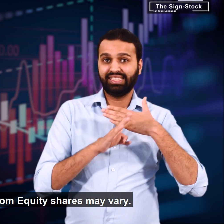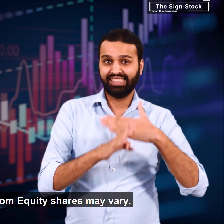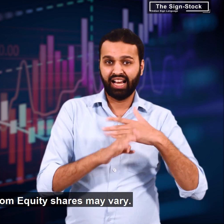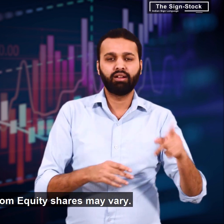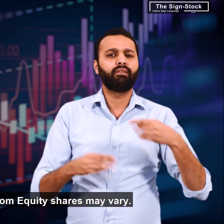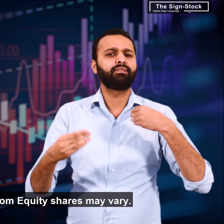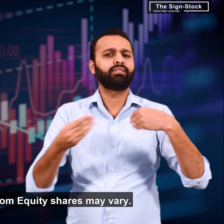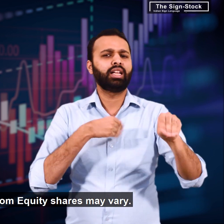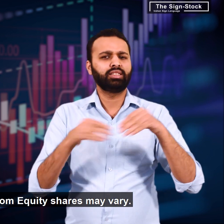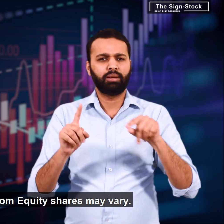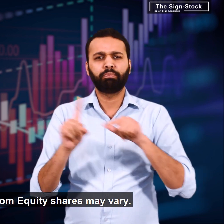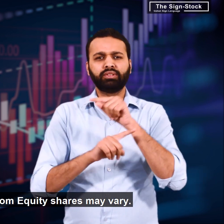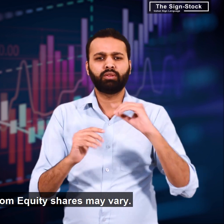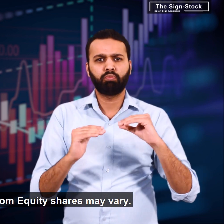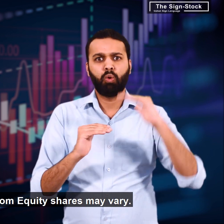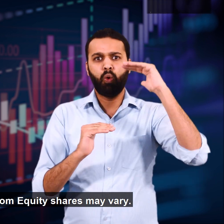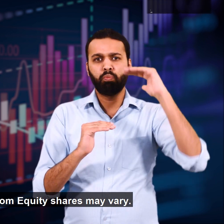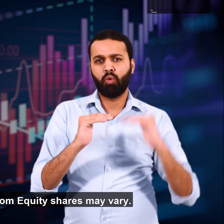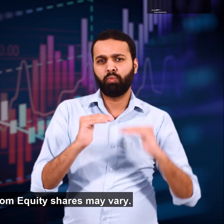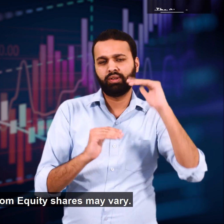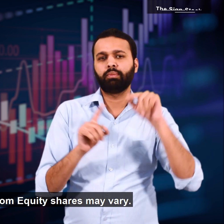while the dividends from equity shares may vary.